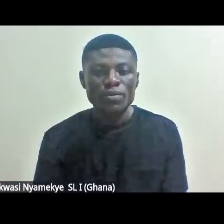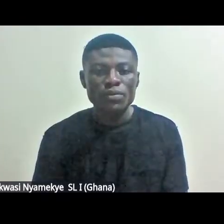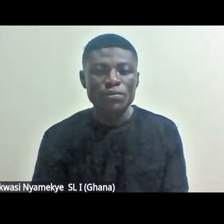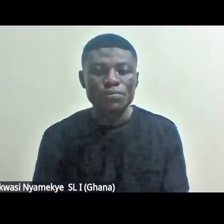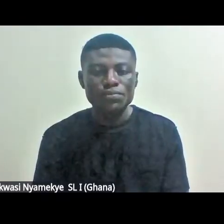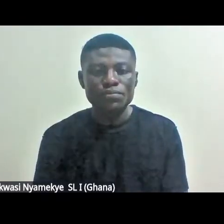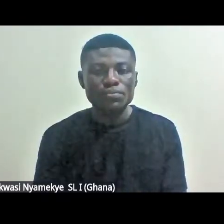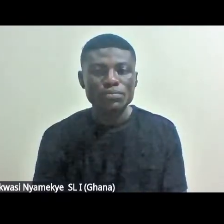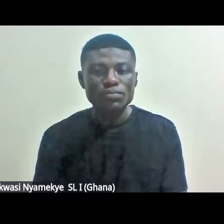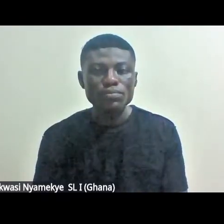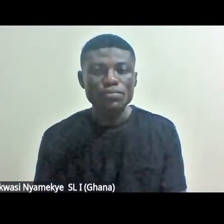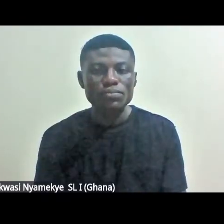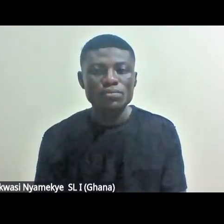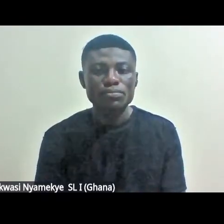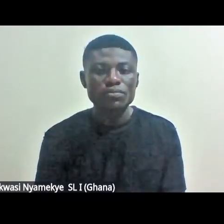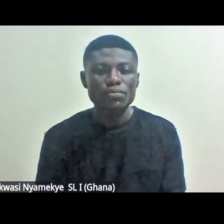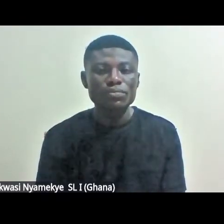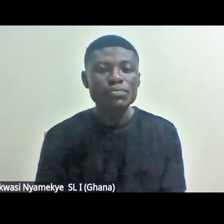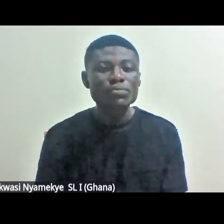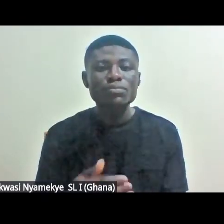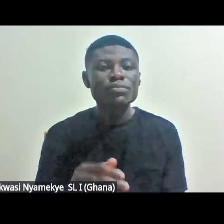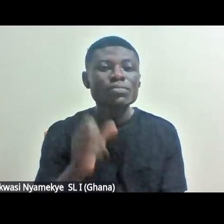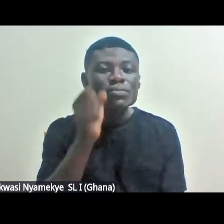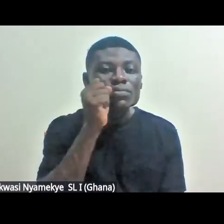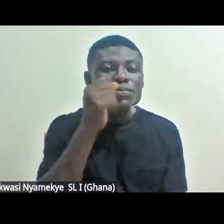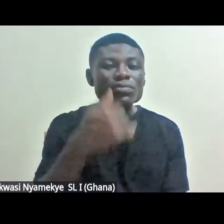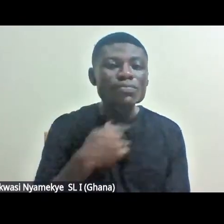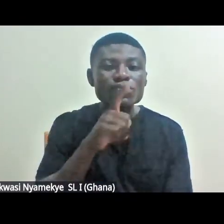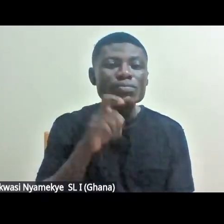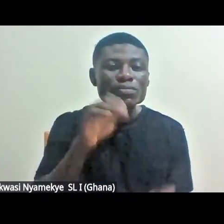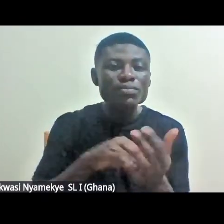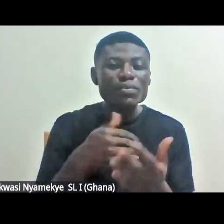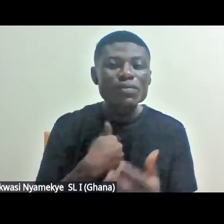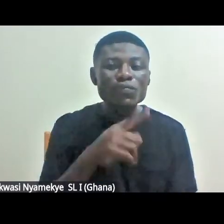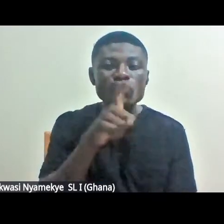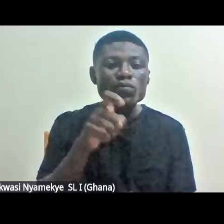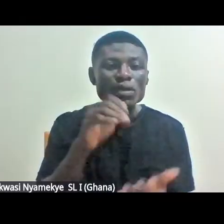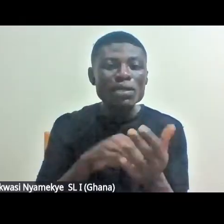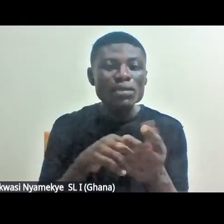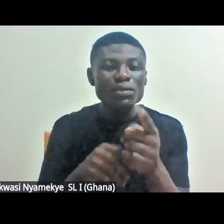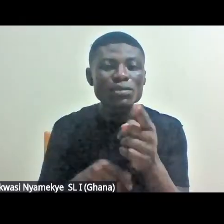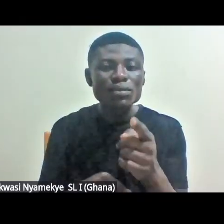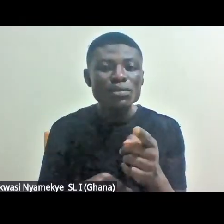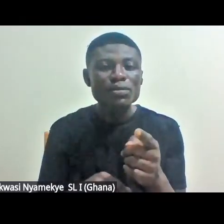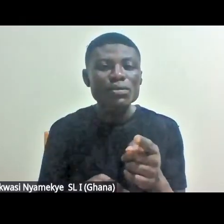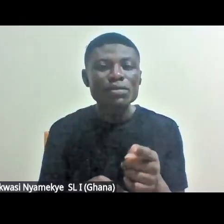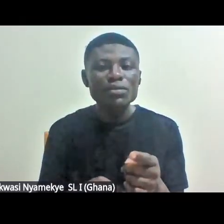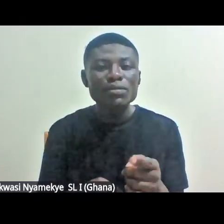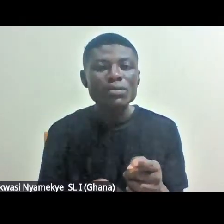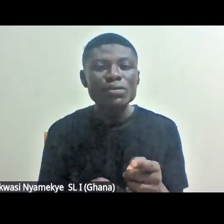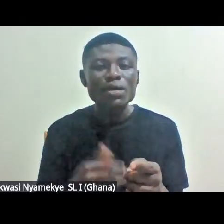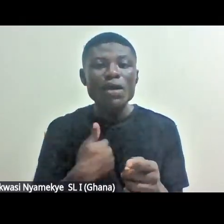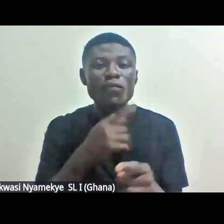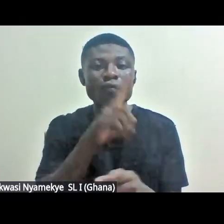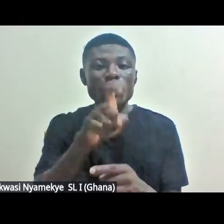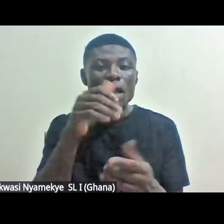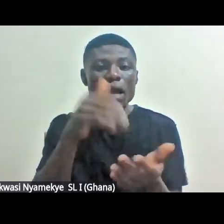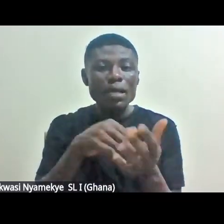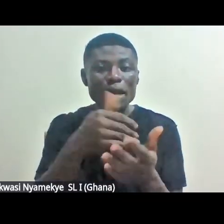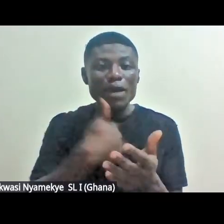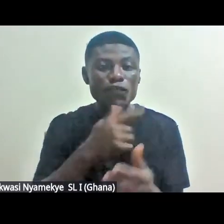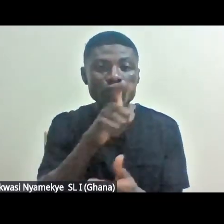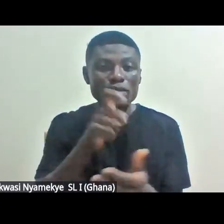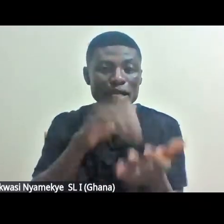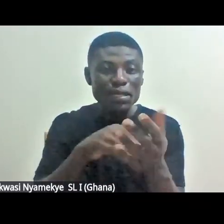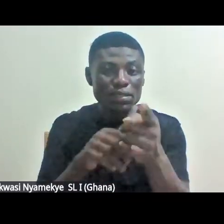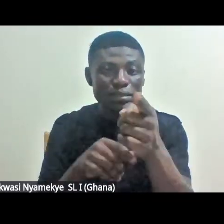Come. Okay, so Emmanuel says he's been using Gemini on his cell phone and it's been very useful. So I see a lot